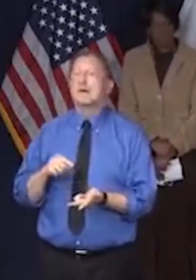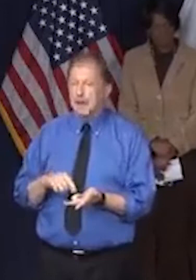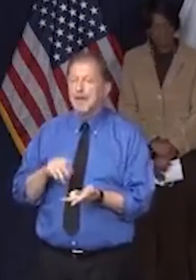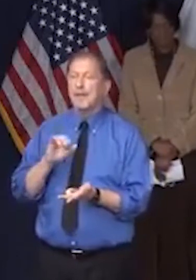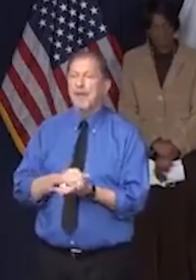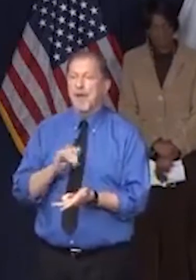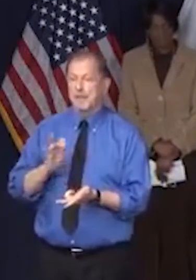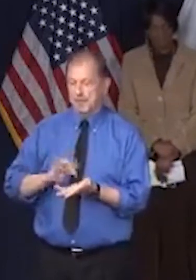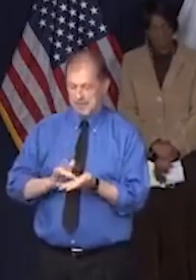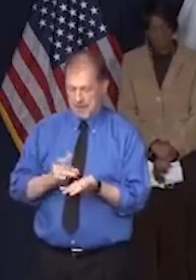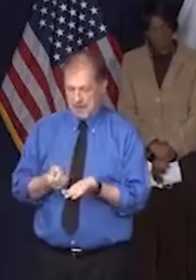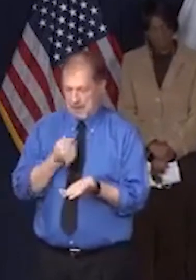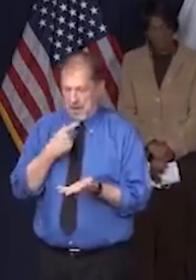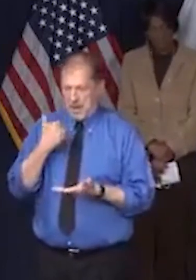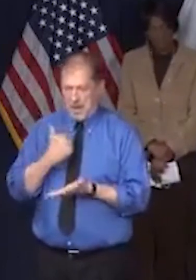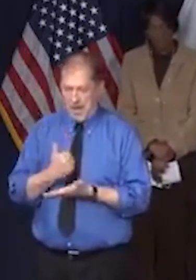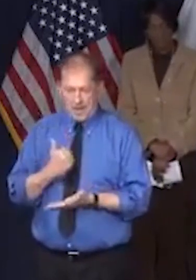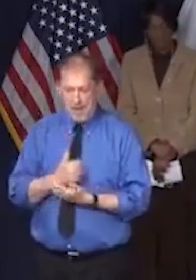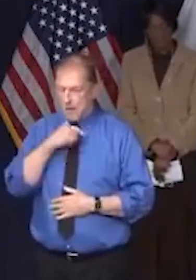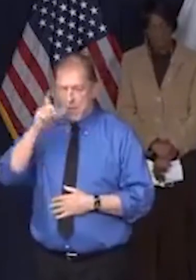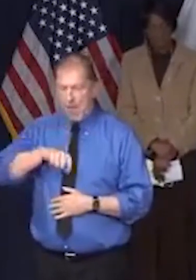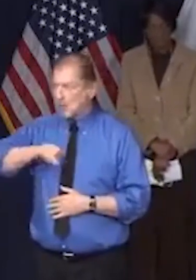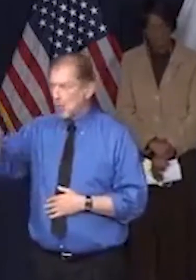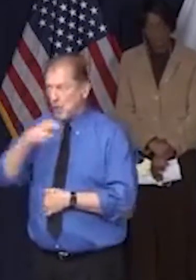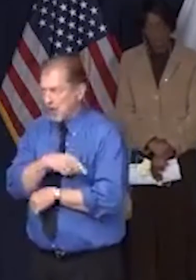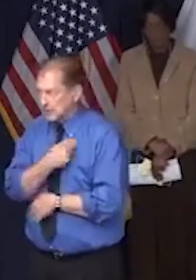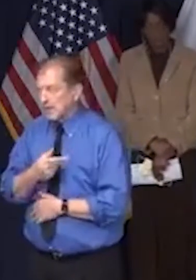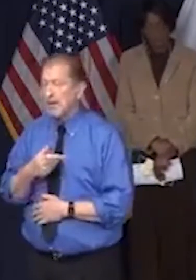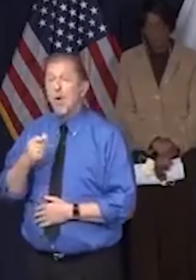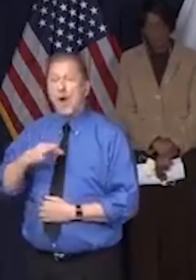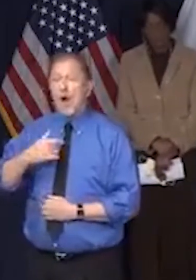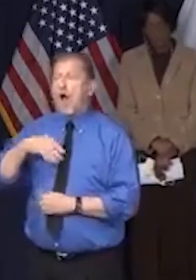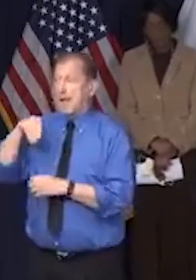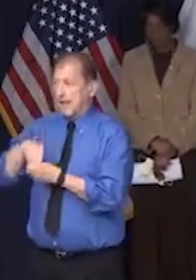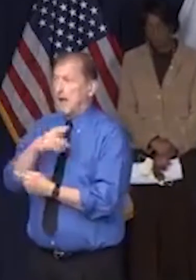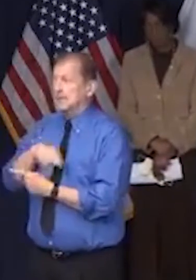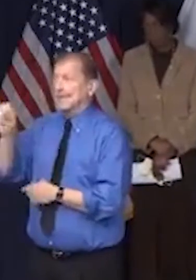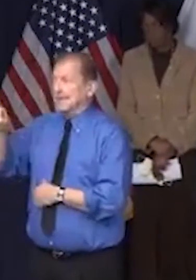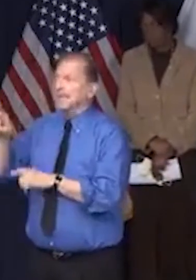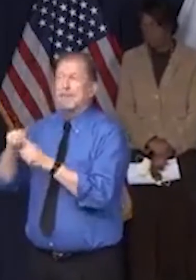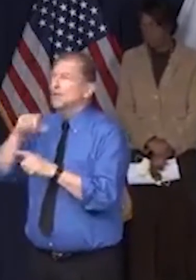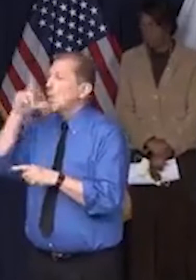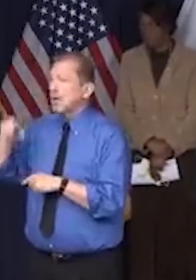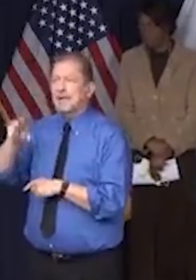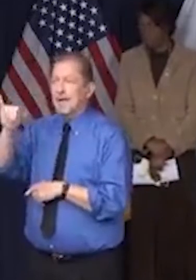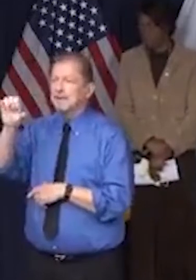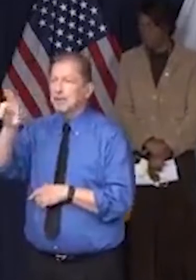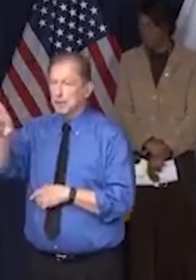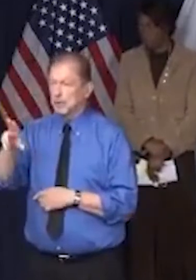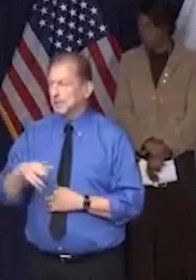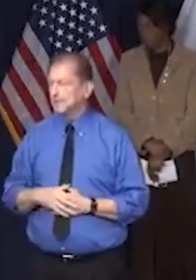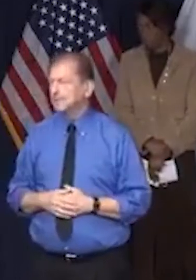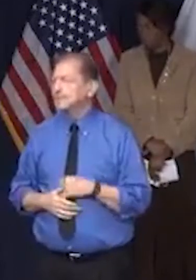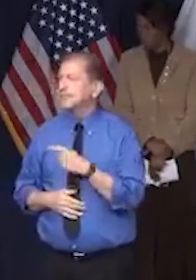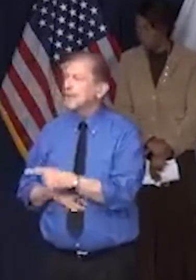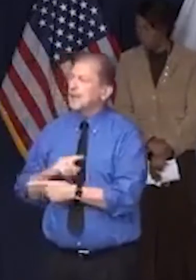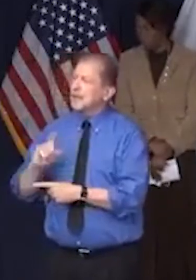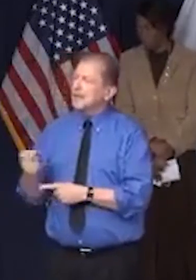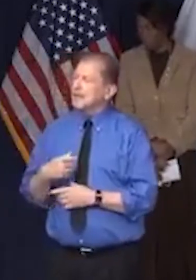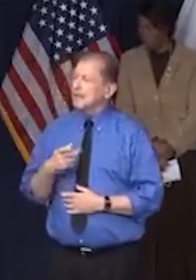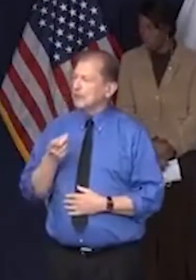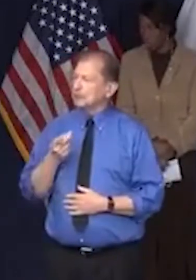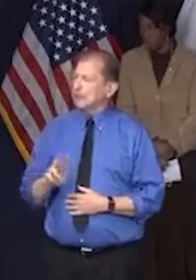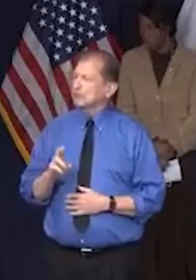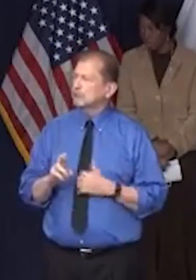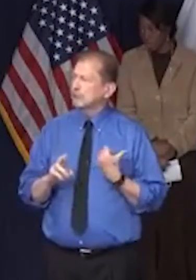being hospitalized or after they're hospitalized being put in ICU or on a ventilator. This is from The Patch for Dr. Ezeke. Do community